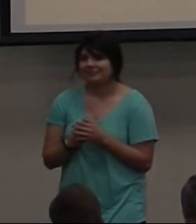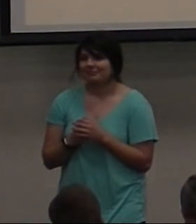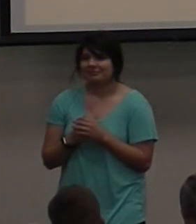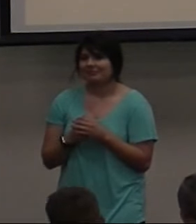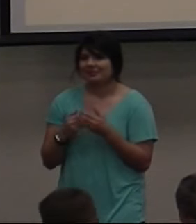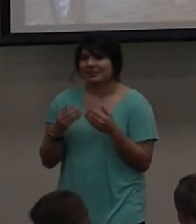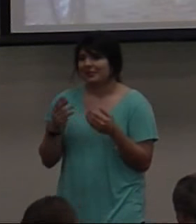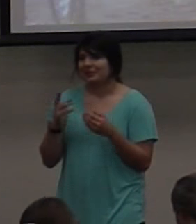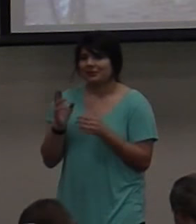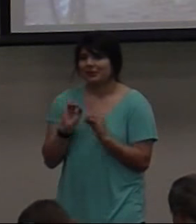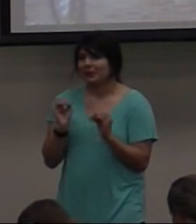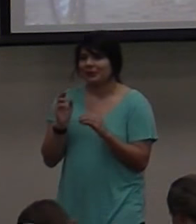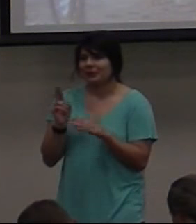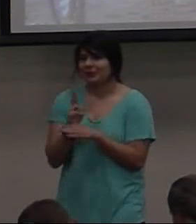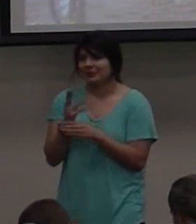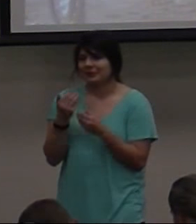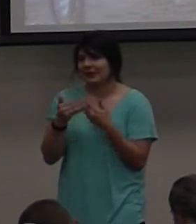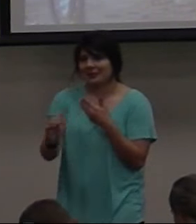The